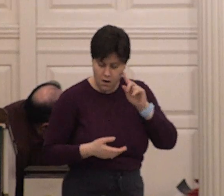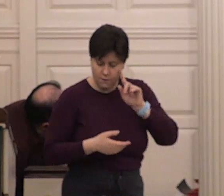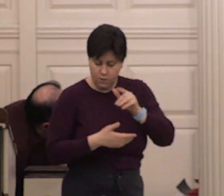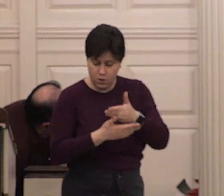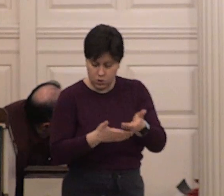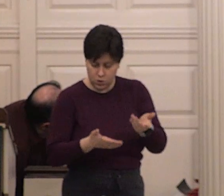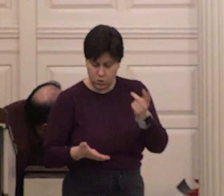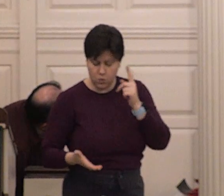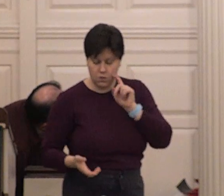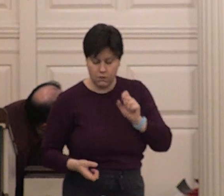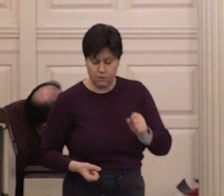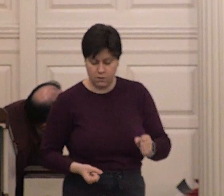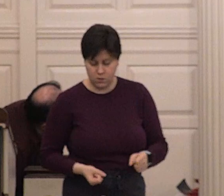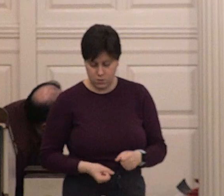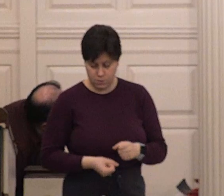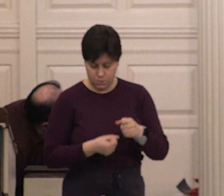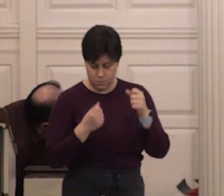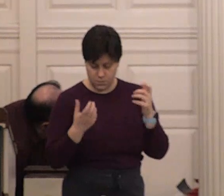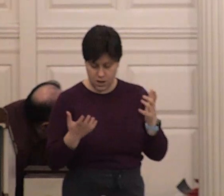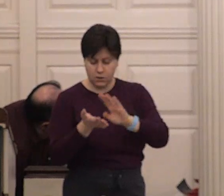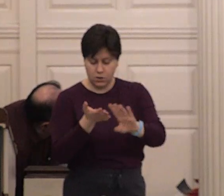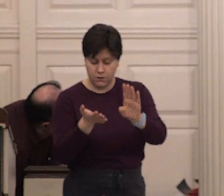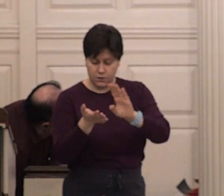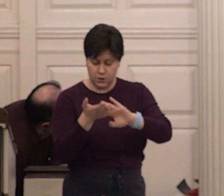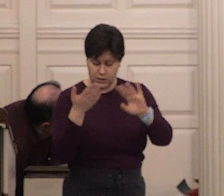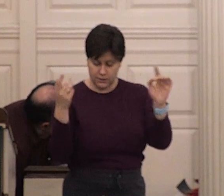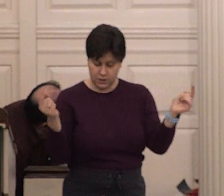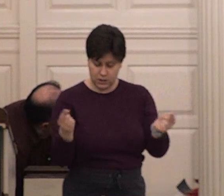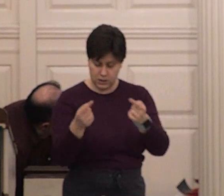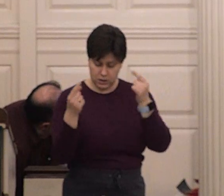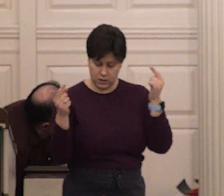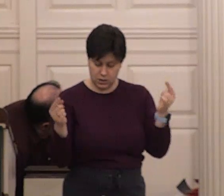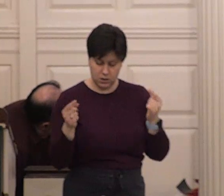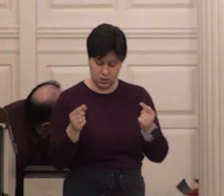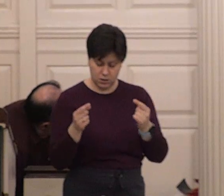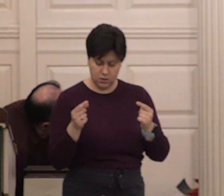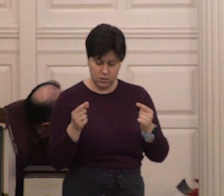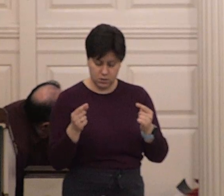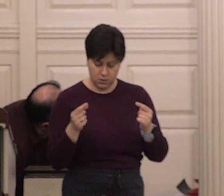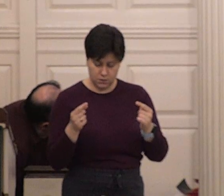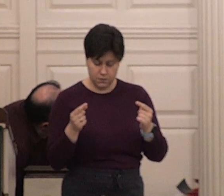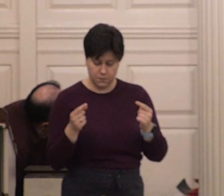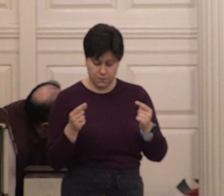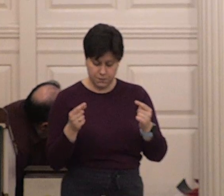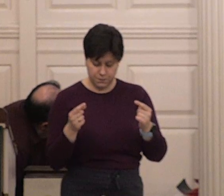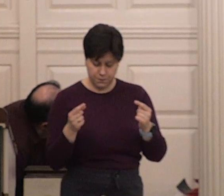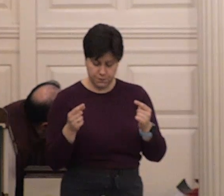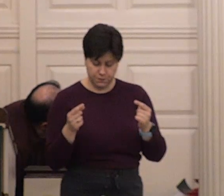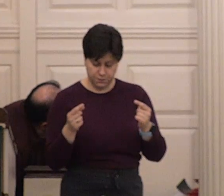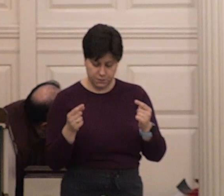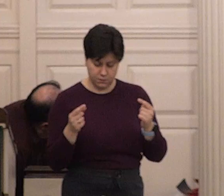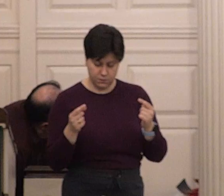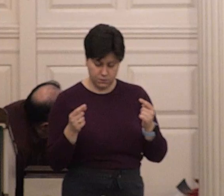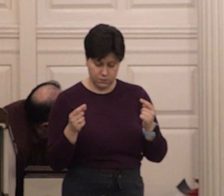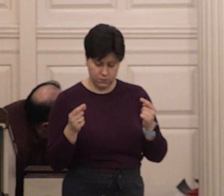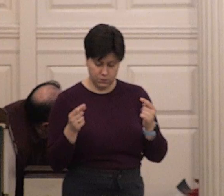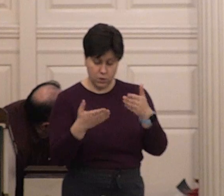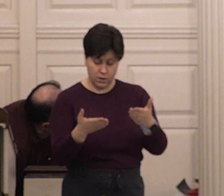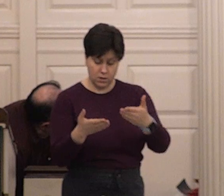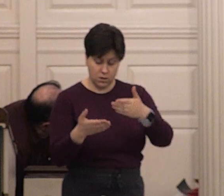you and for many, for the forgiveness of sins.